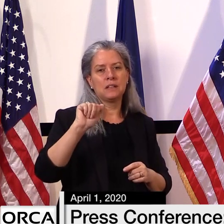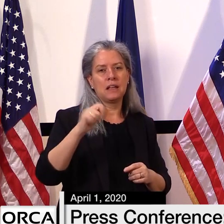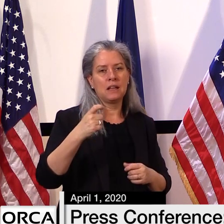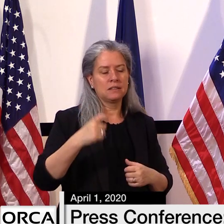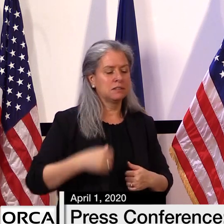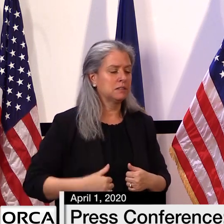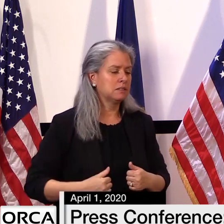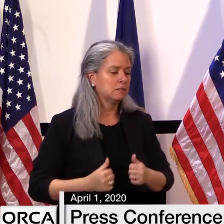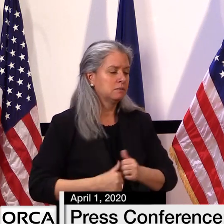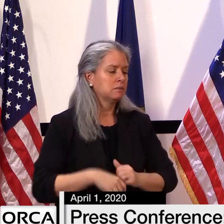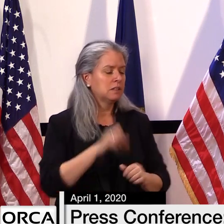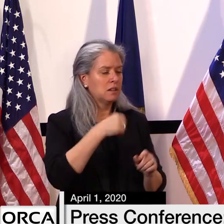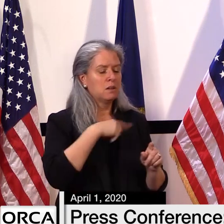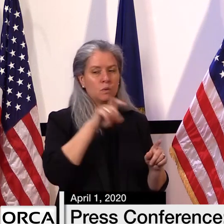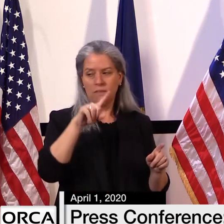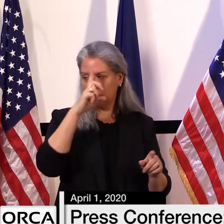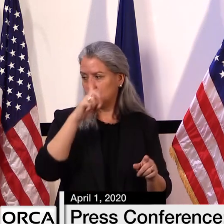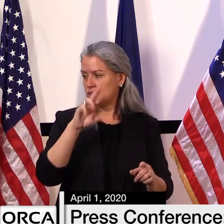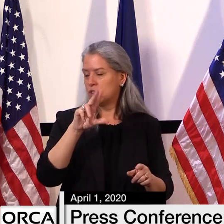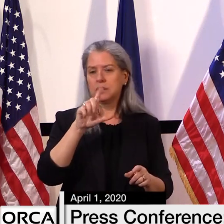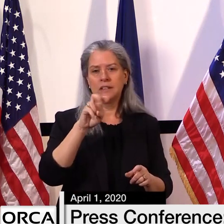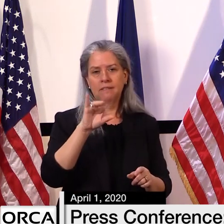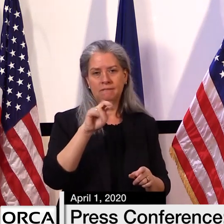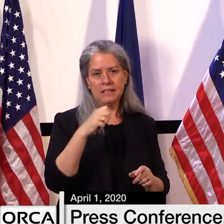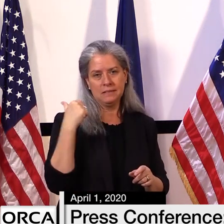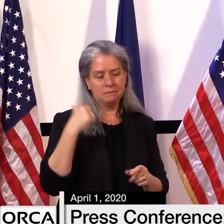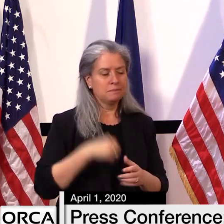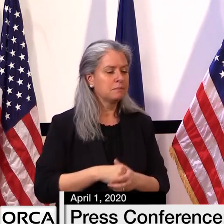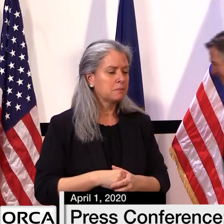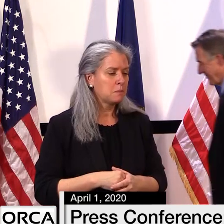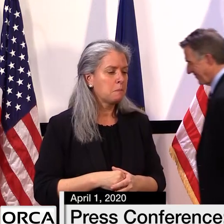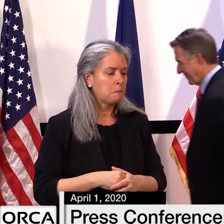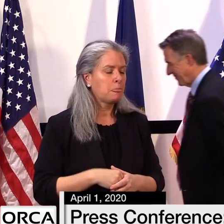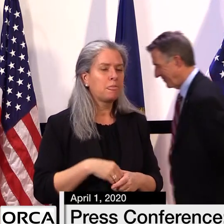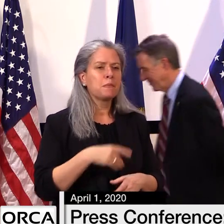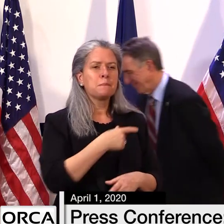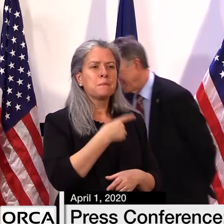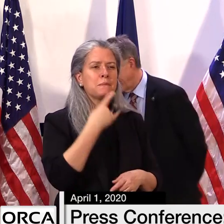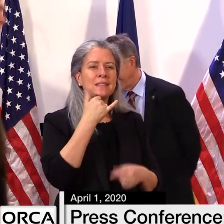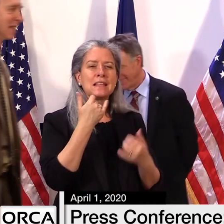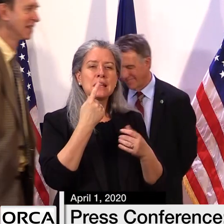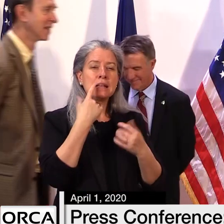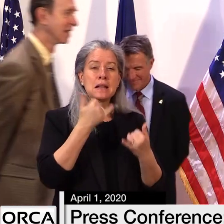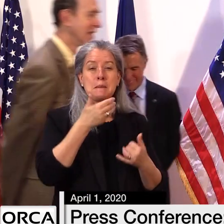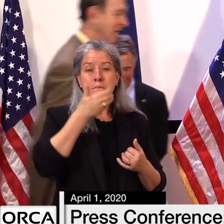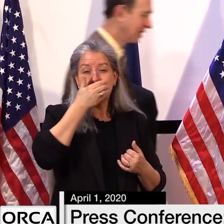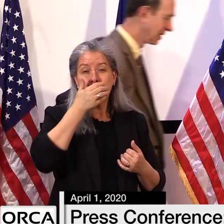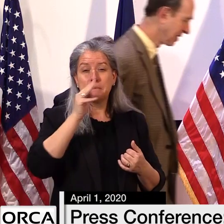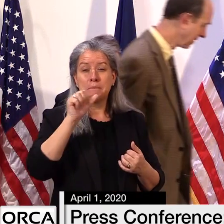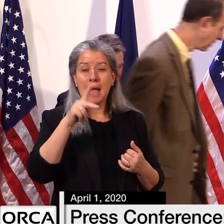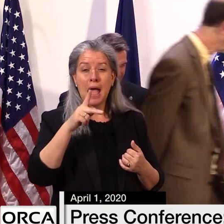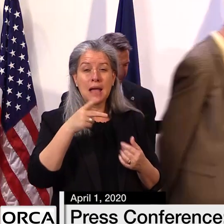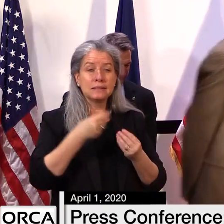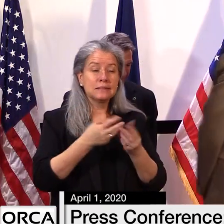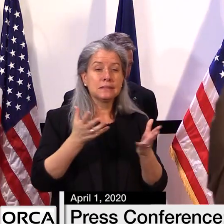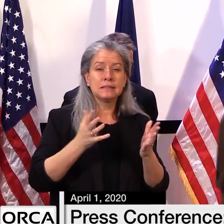All right, Kat, WCAX. Hi, this question is for Dr. Levine. You mentioned that masks are not being considered as an intervention for the public right now. You're telling people not to go buy